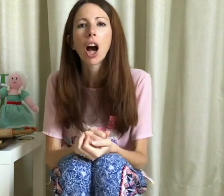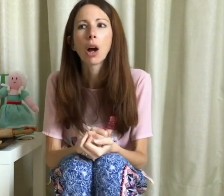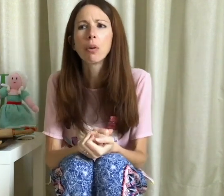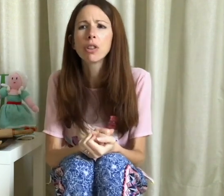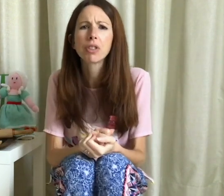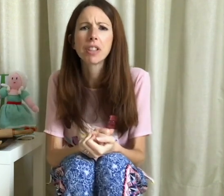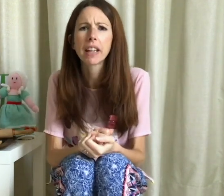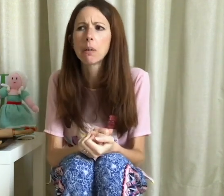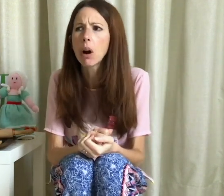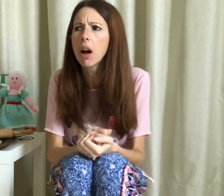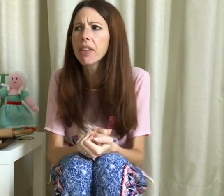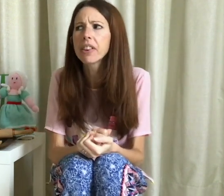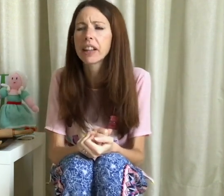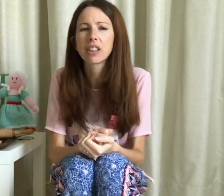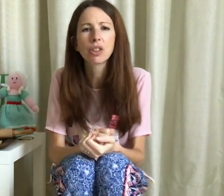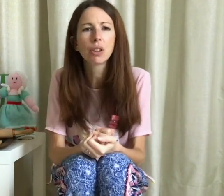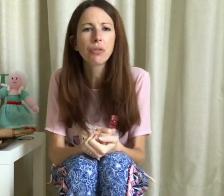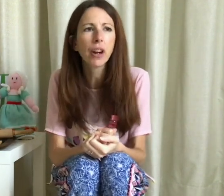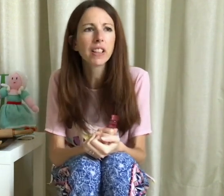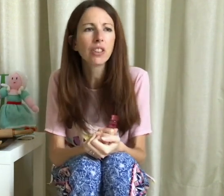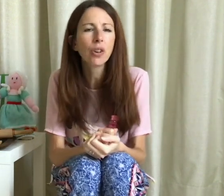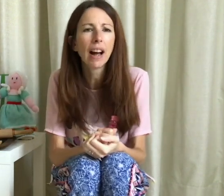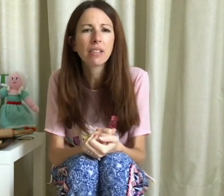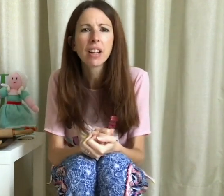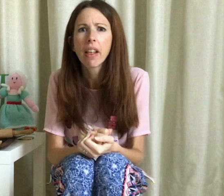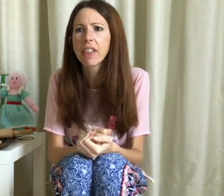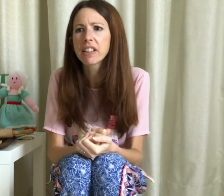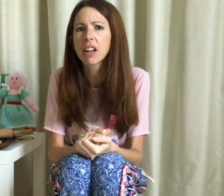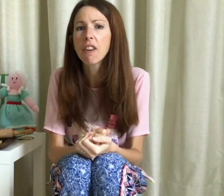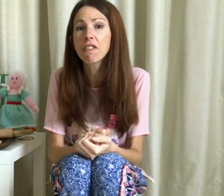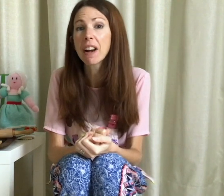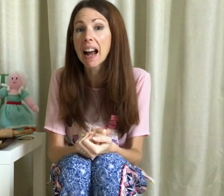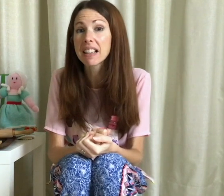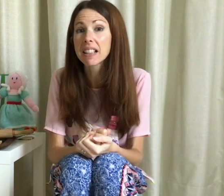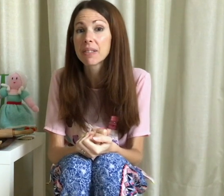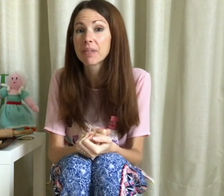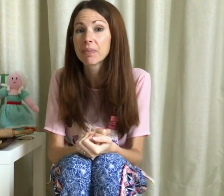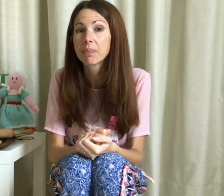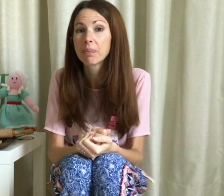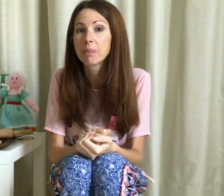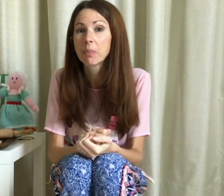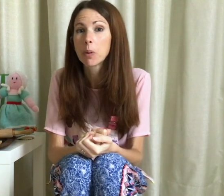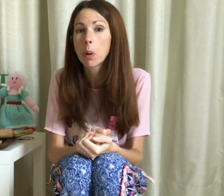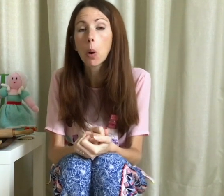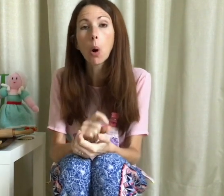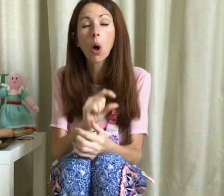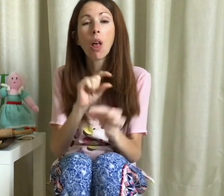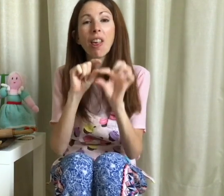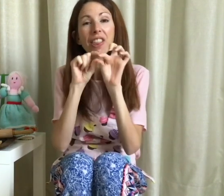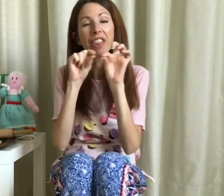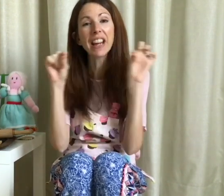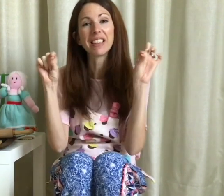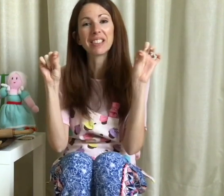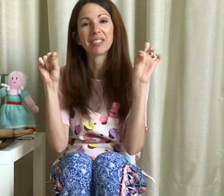want you to see what other things you can find in your house that are flat or thin.